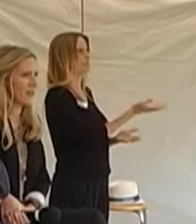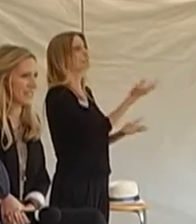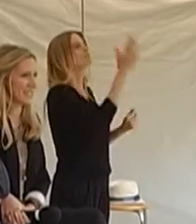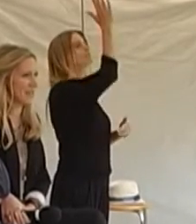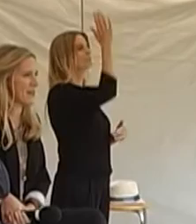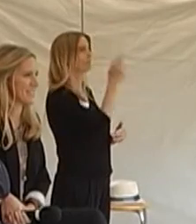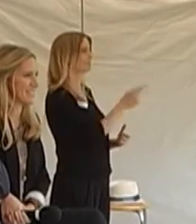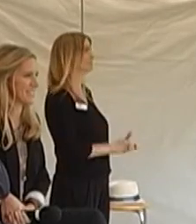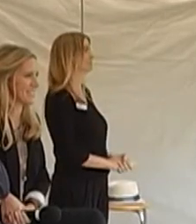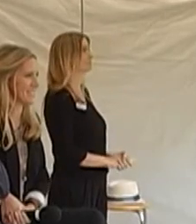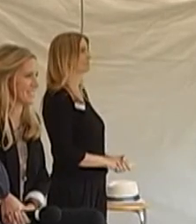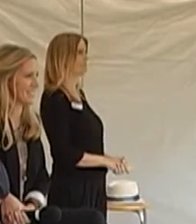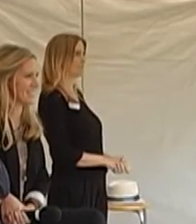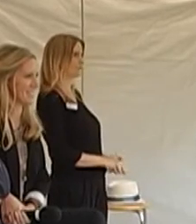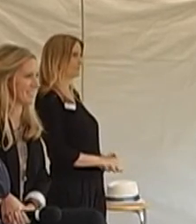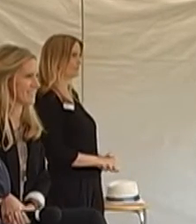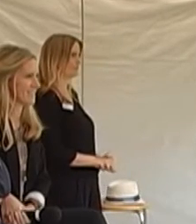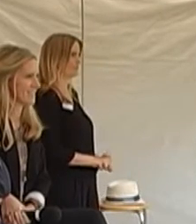or not.